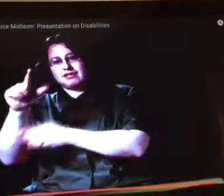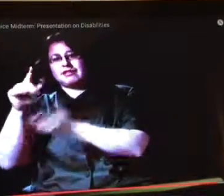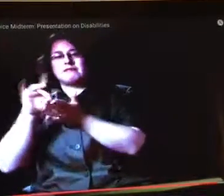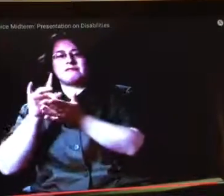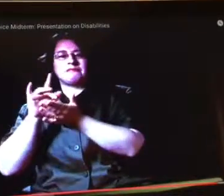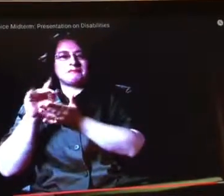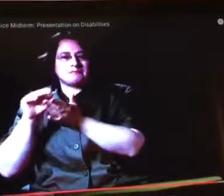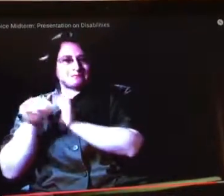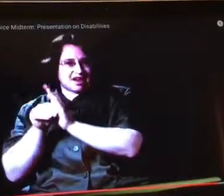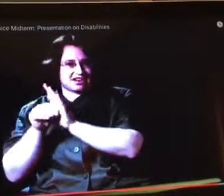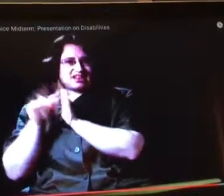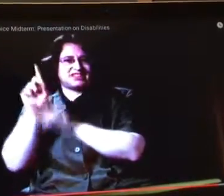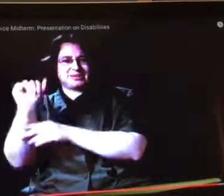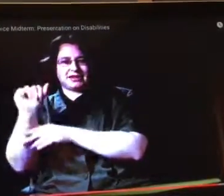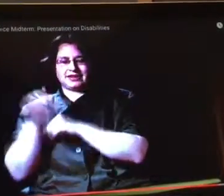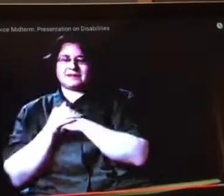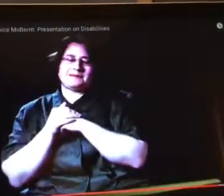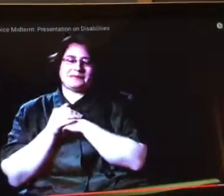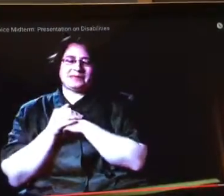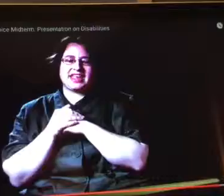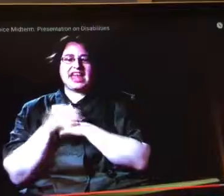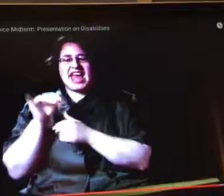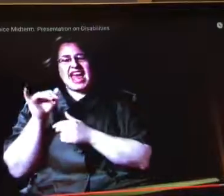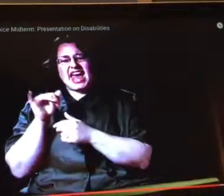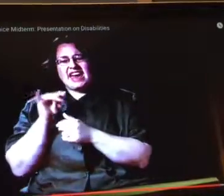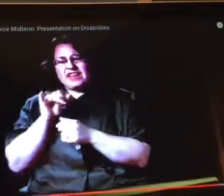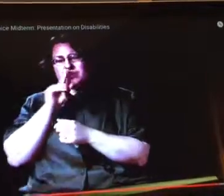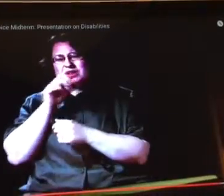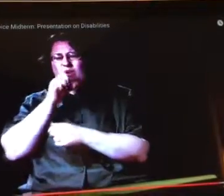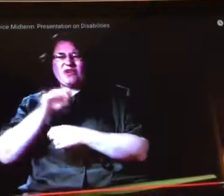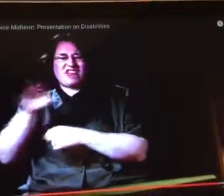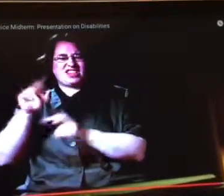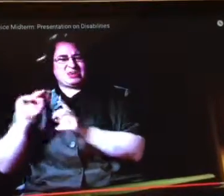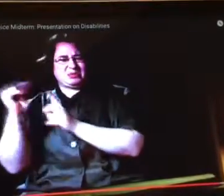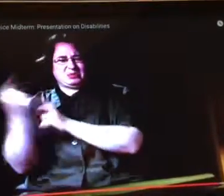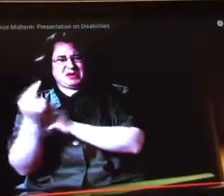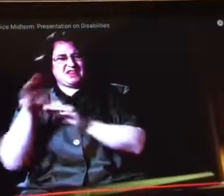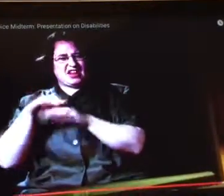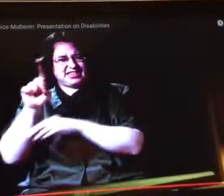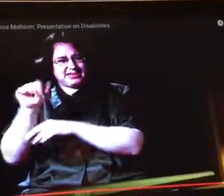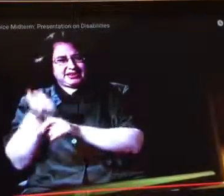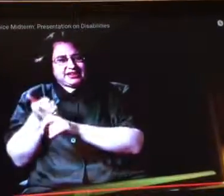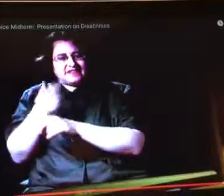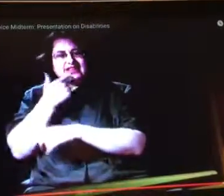environment. And the second model I'm going to talk about is the medical model of disability.